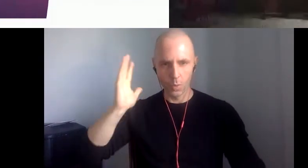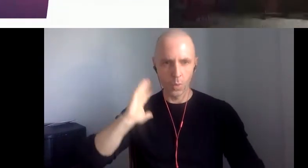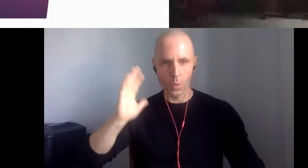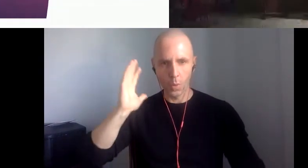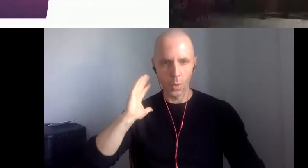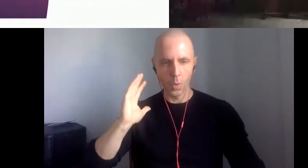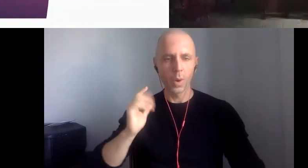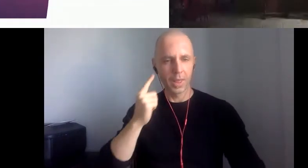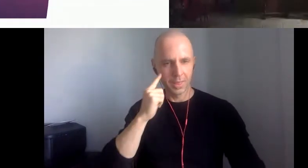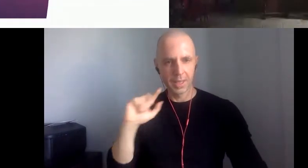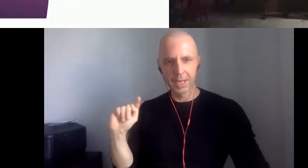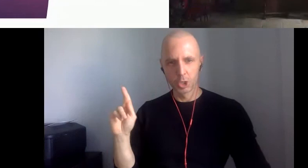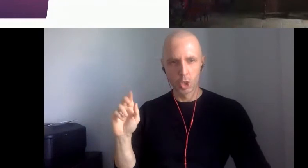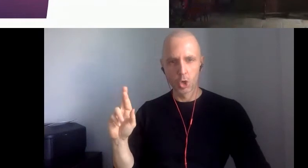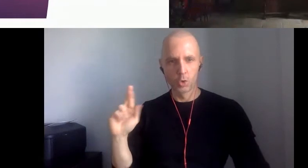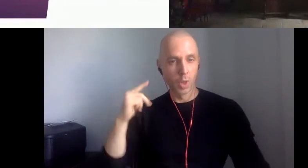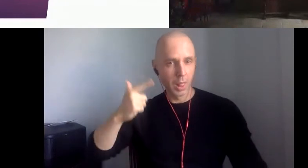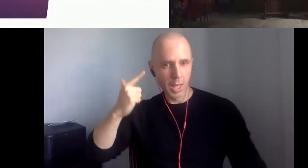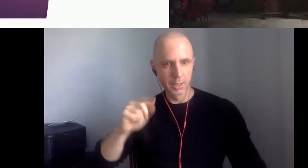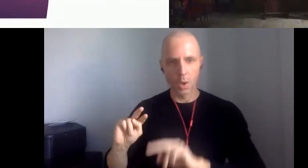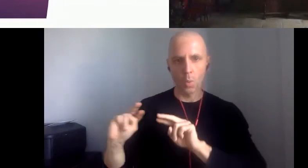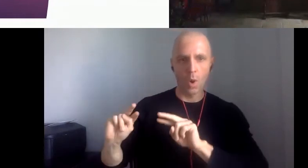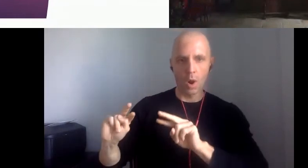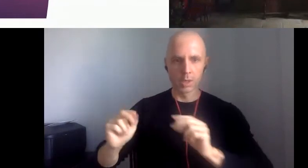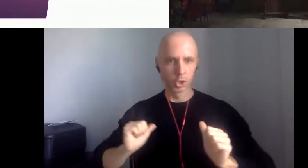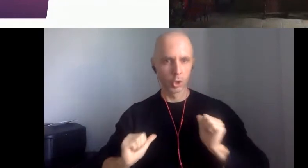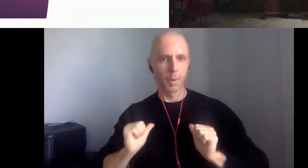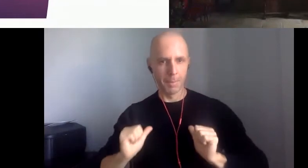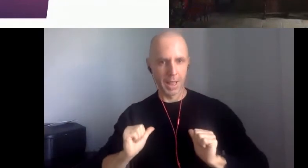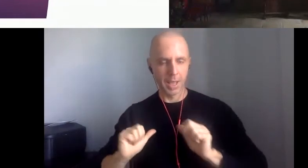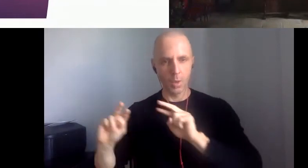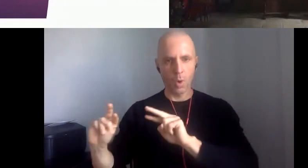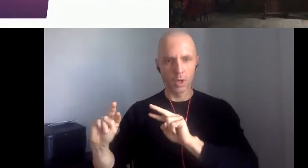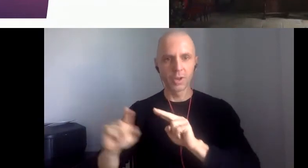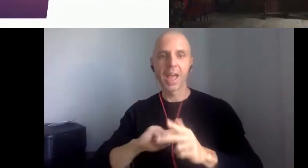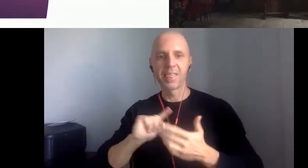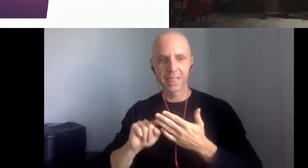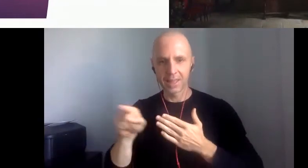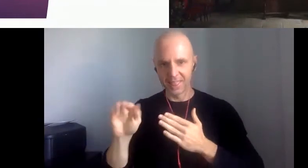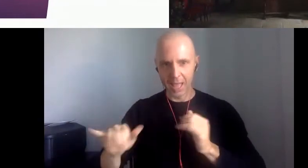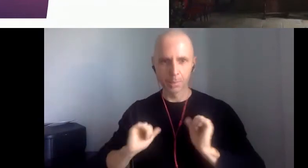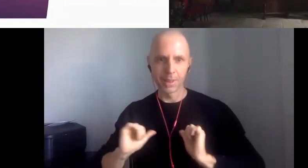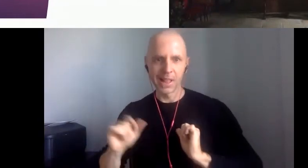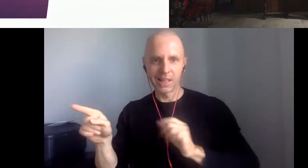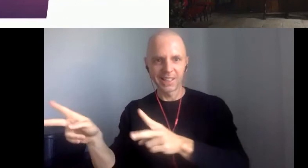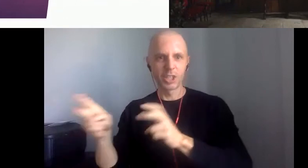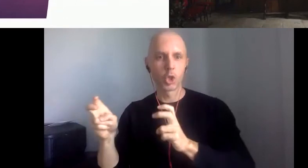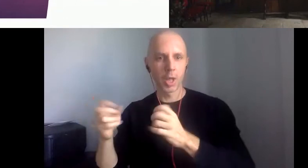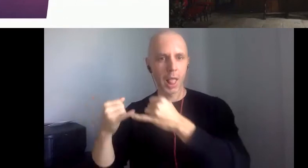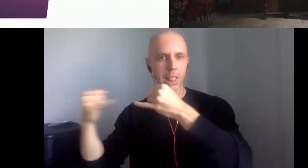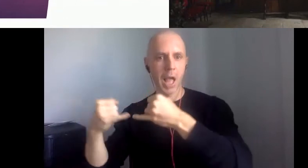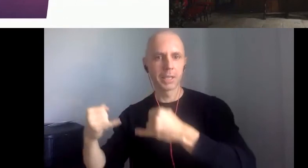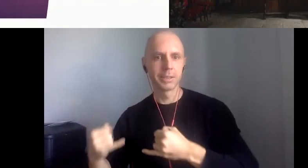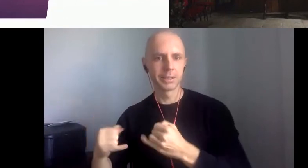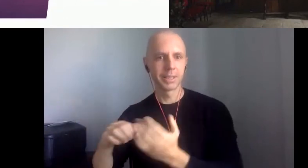actually seen it in London, perhaps, we don't know. What are the lines? This is what Otway writes. Where's